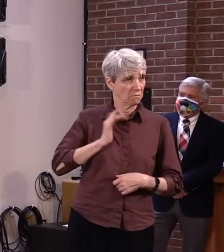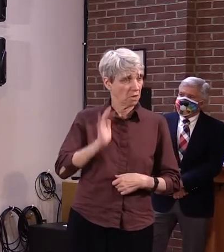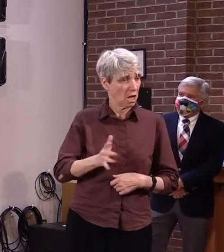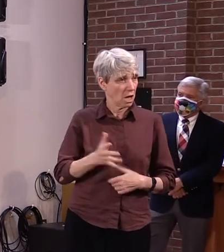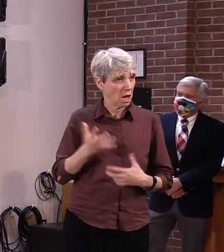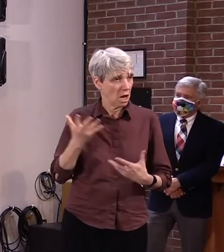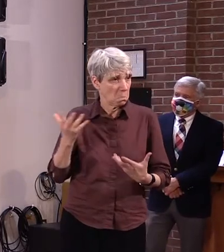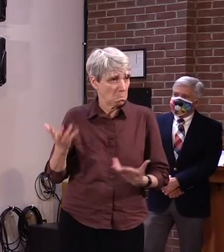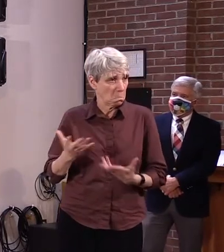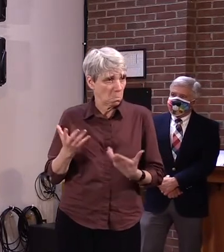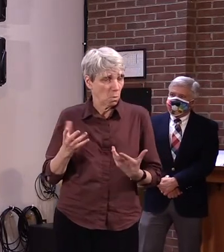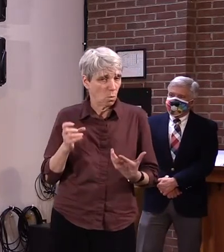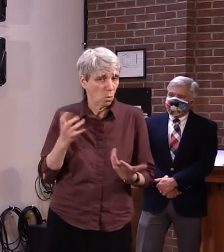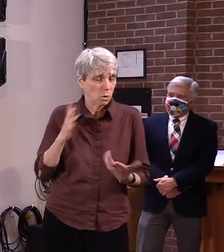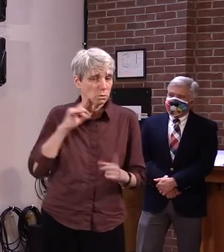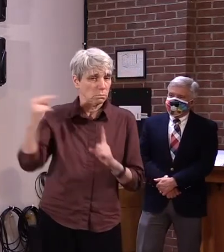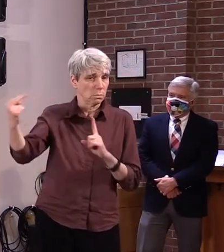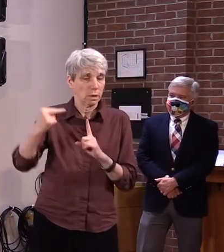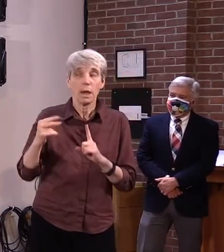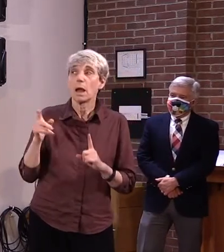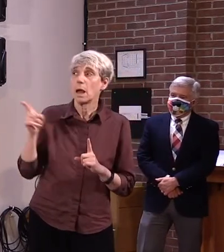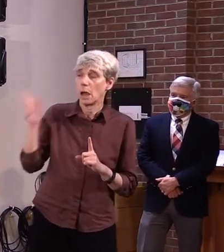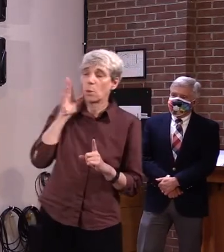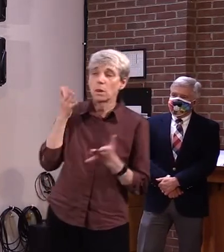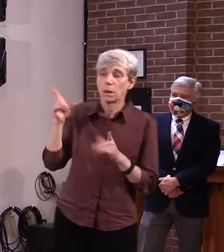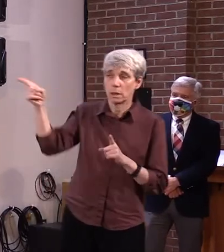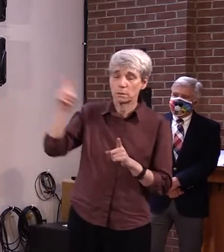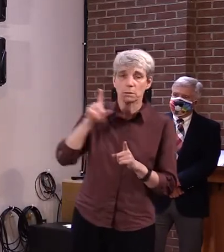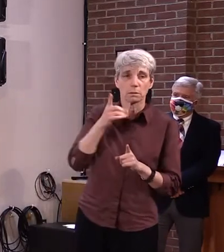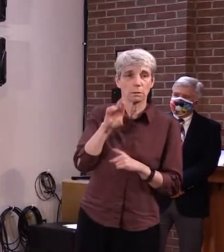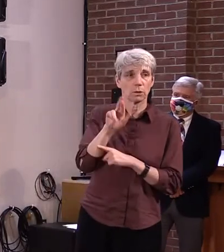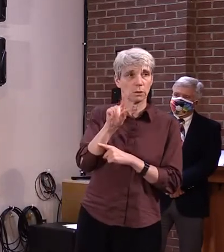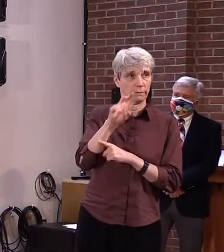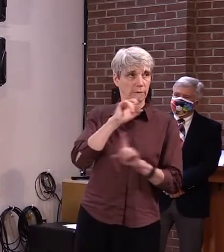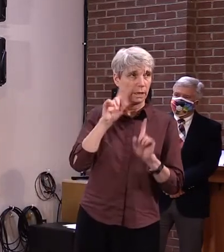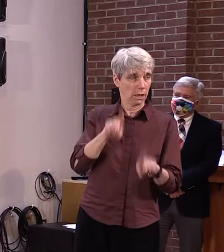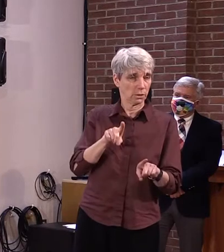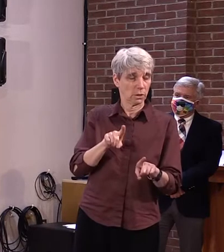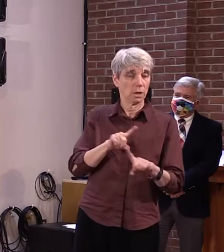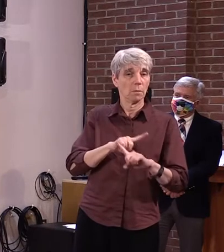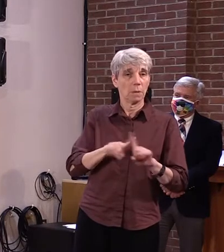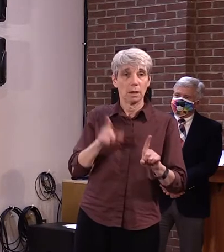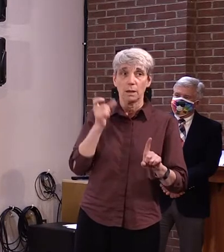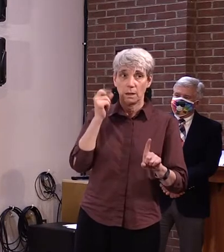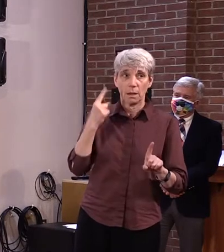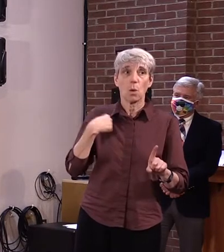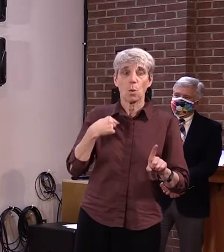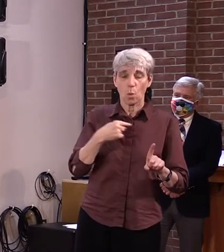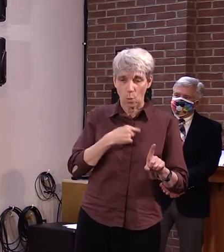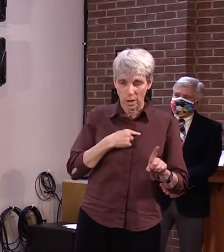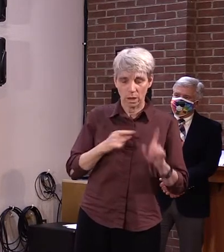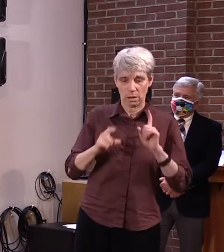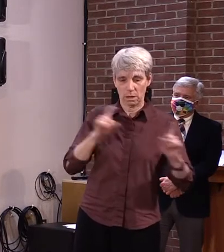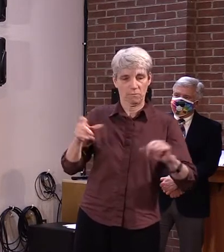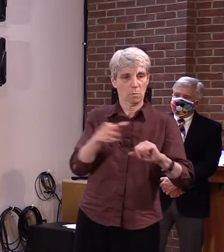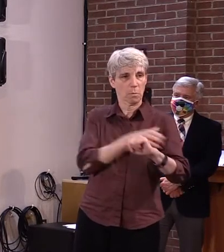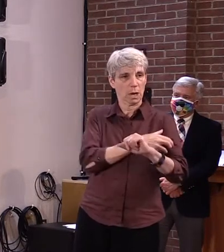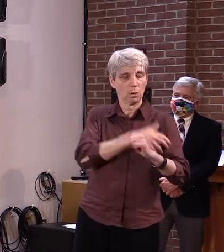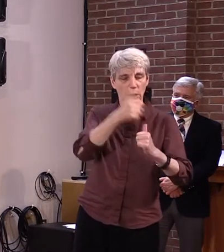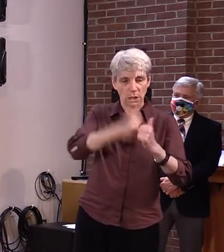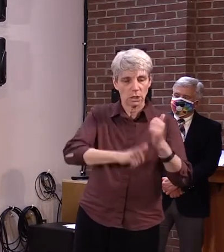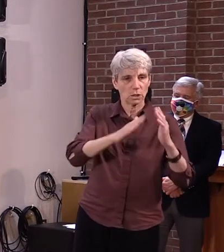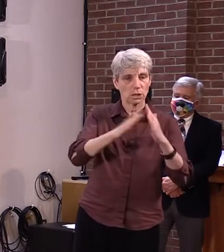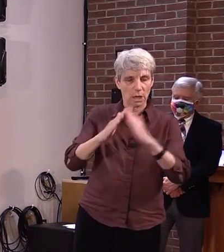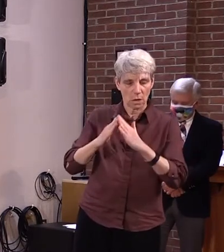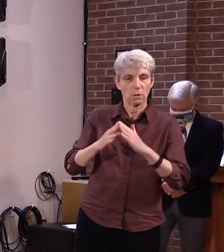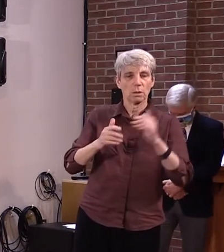let Dr. Levine answer from his perspective. I would just add that we gave flexibility to communities to make these decisions